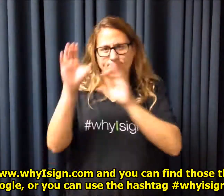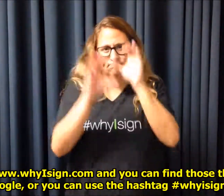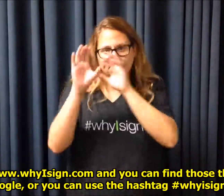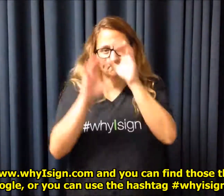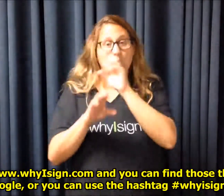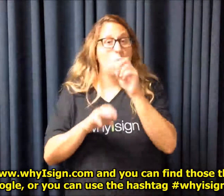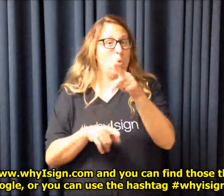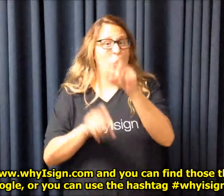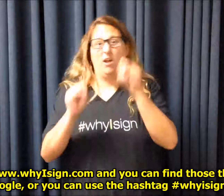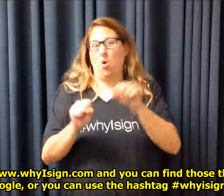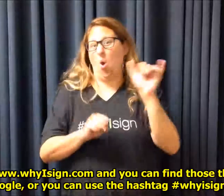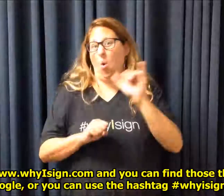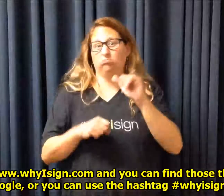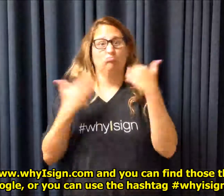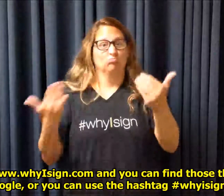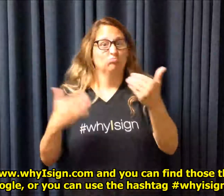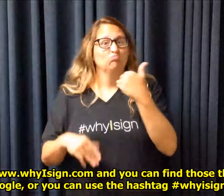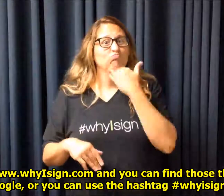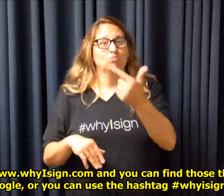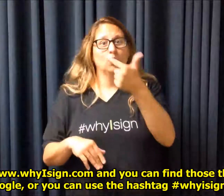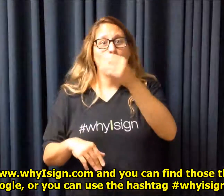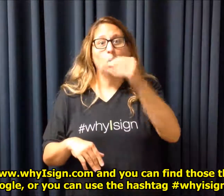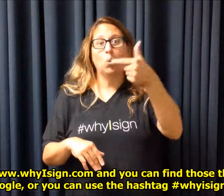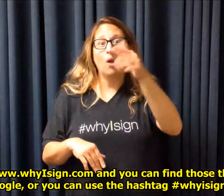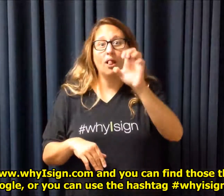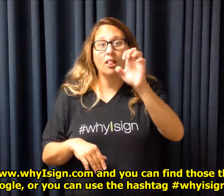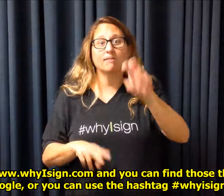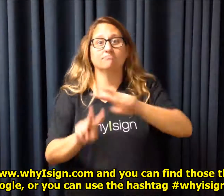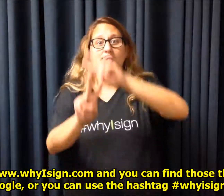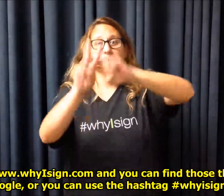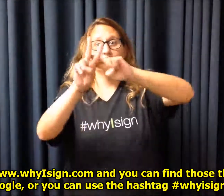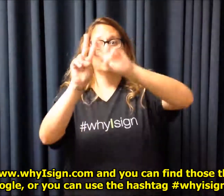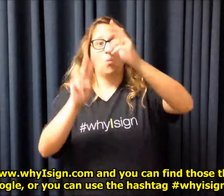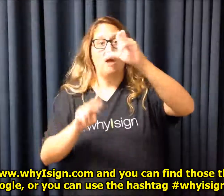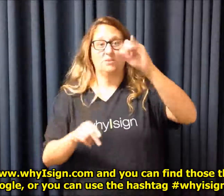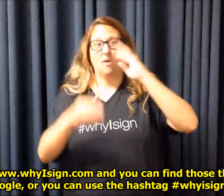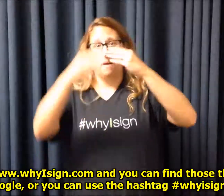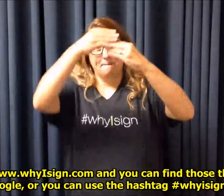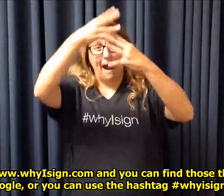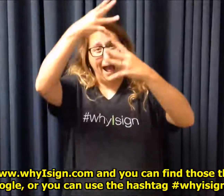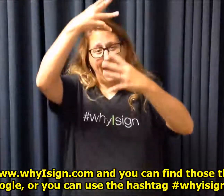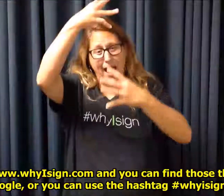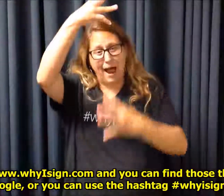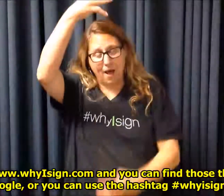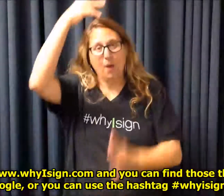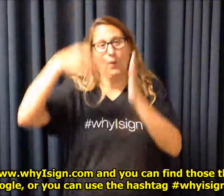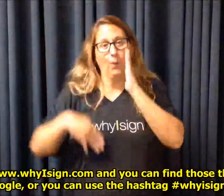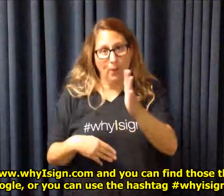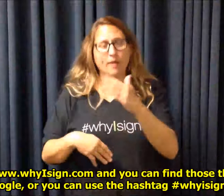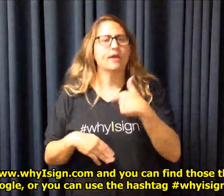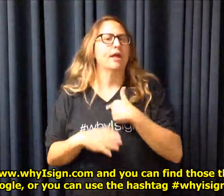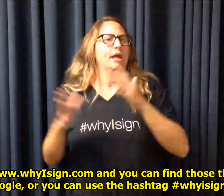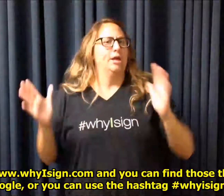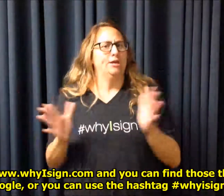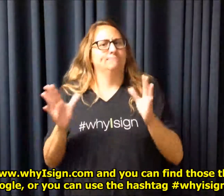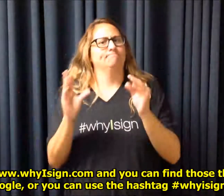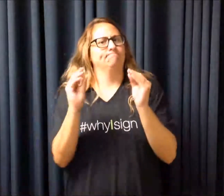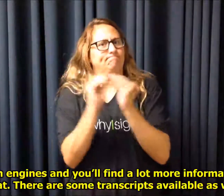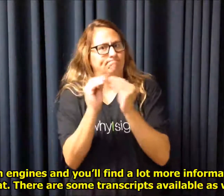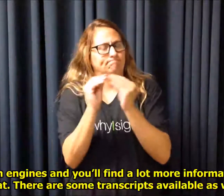www.whyIsign.com. And you can find those things via Google, or you can use the hashtag whyIsign via search